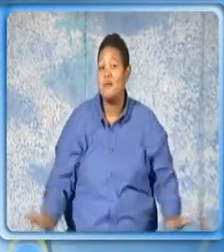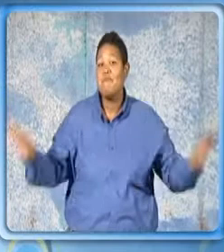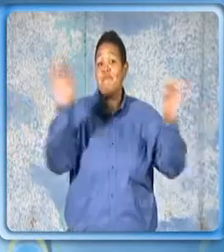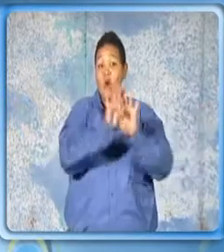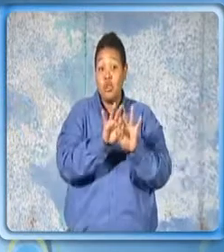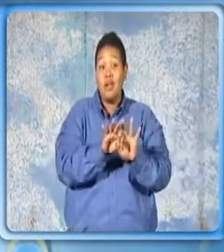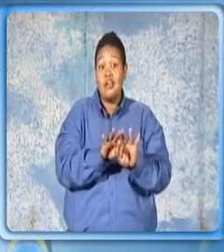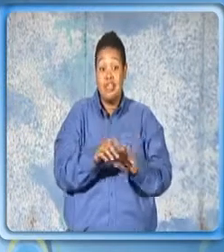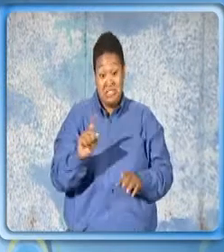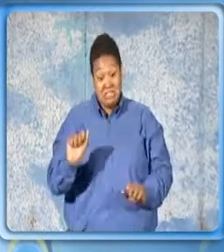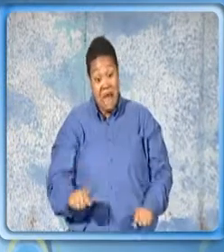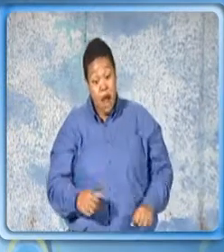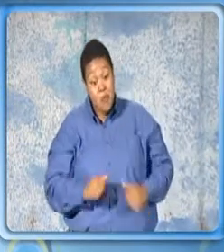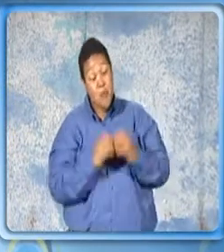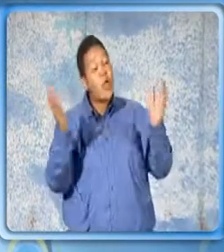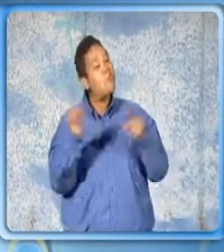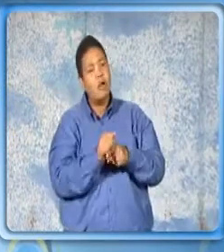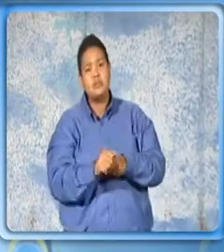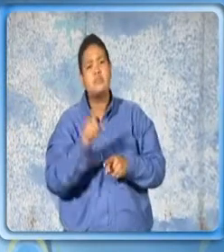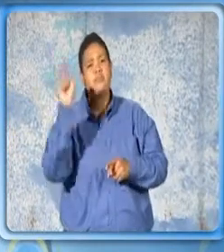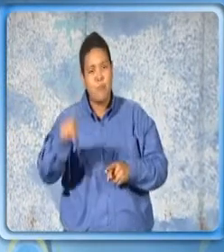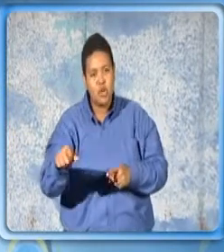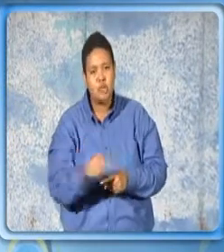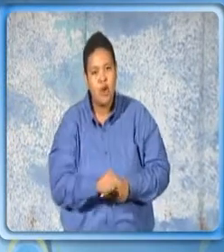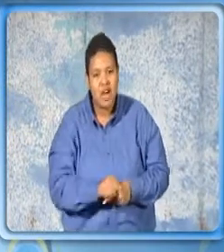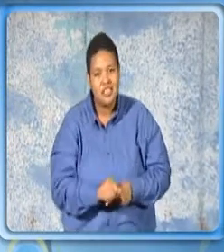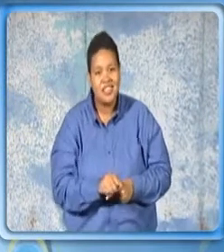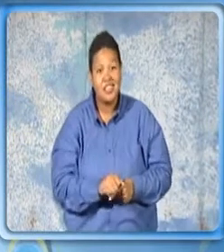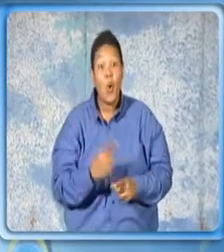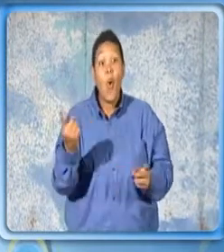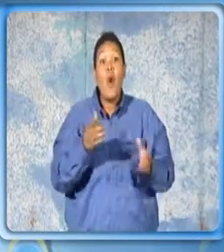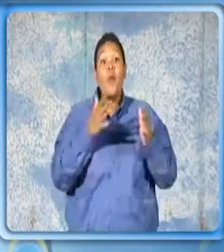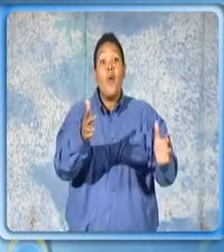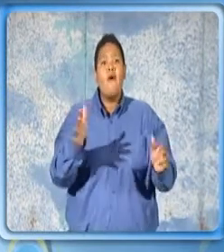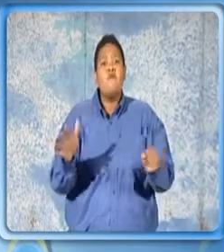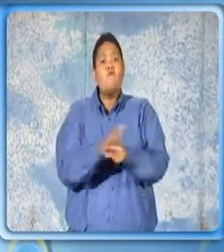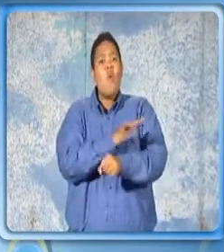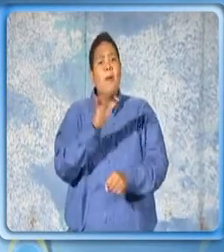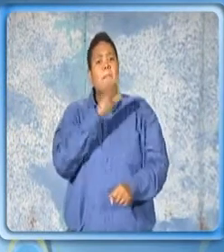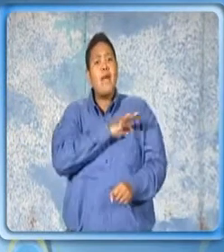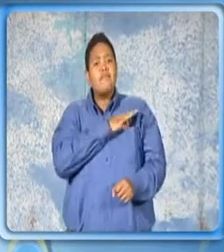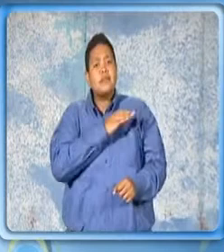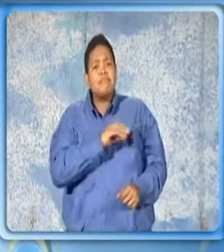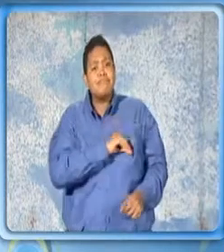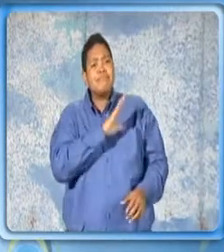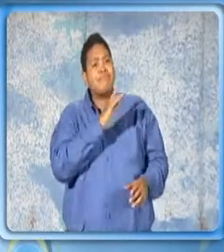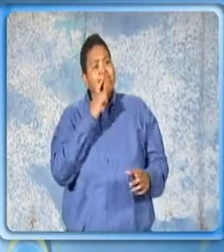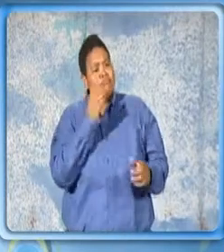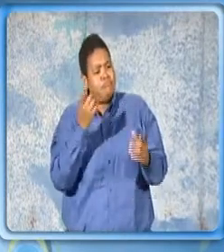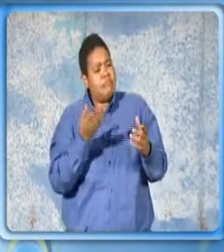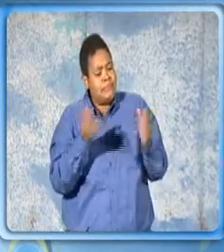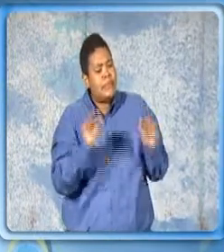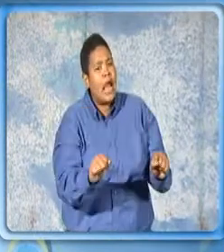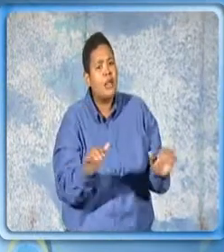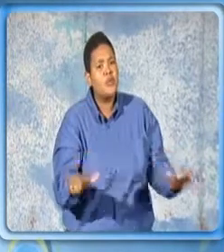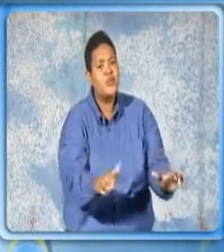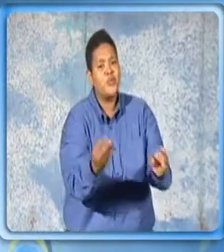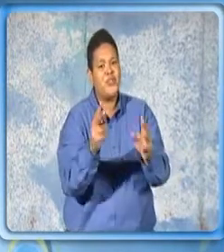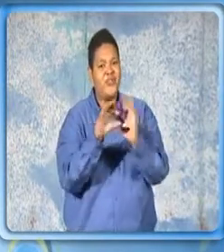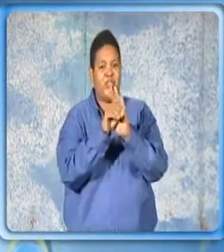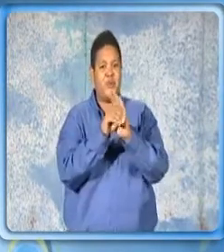beats practice. It is the only way to maximize the benefit you will derive from these videos.